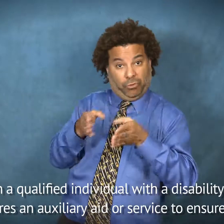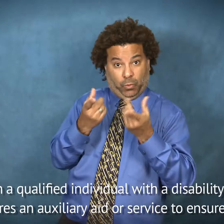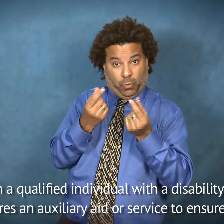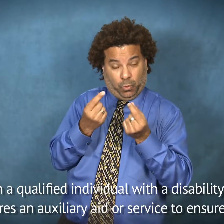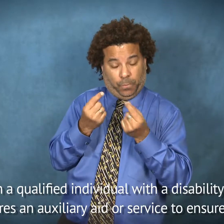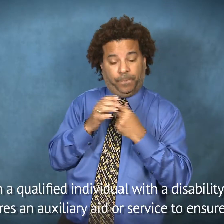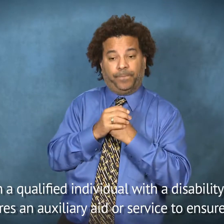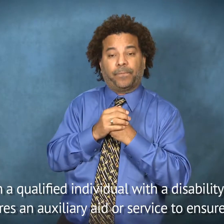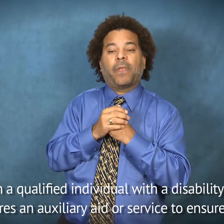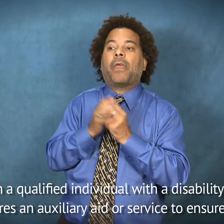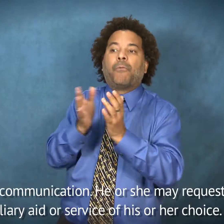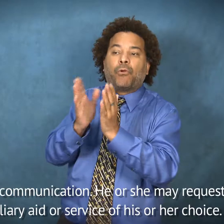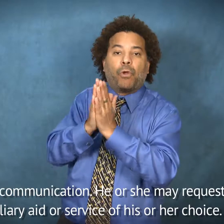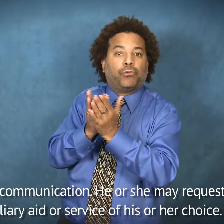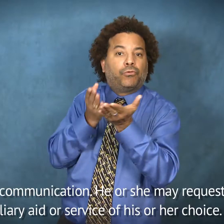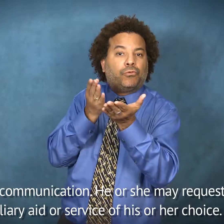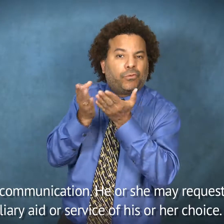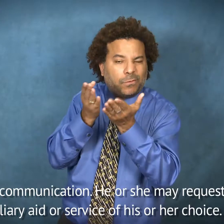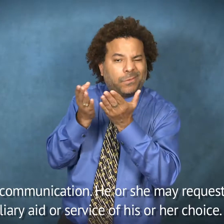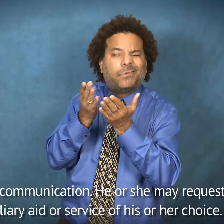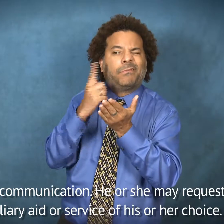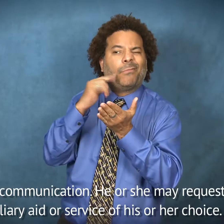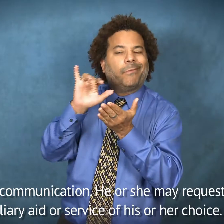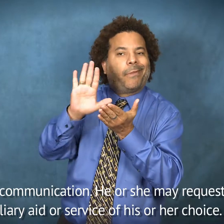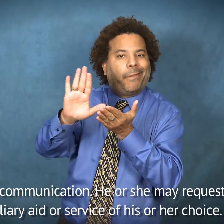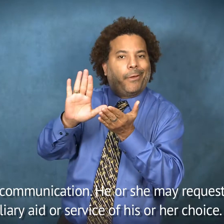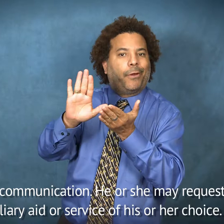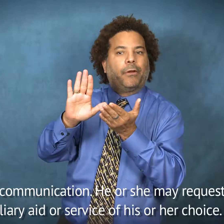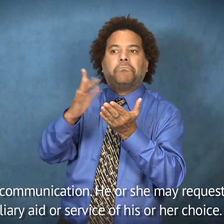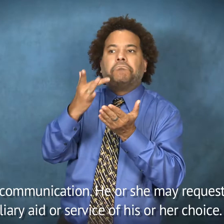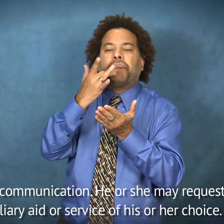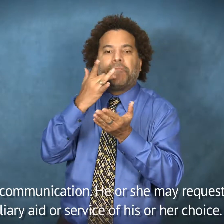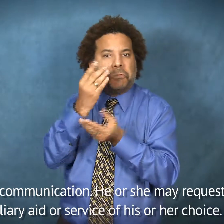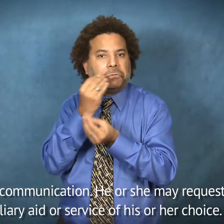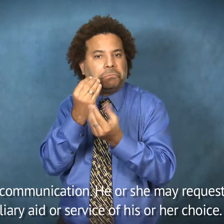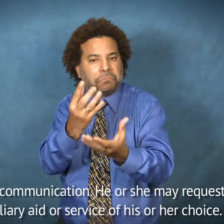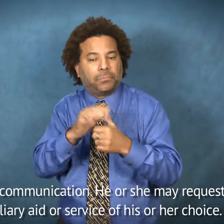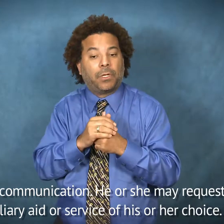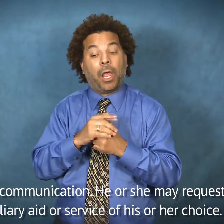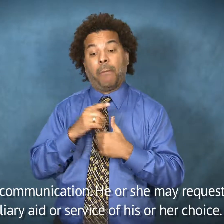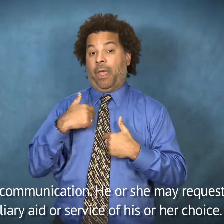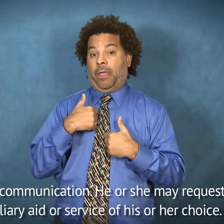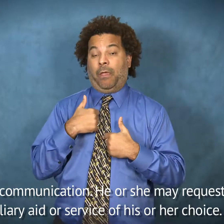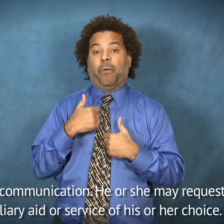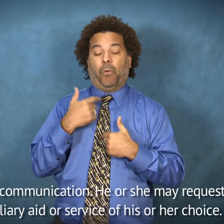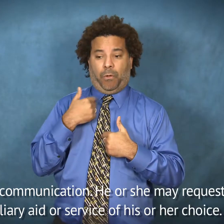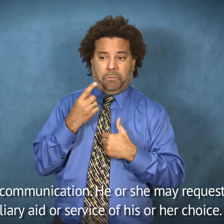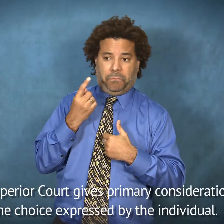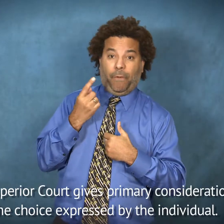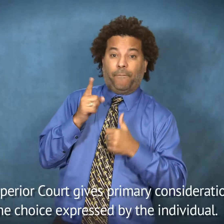communication, he or she may request the auxiliary aid or service of his or her choice. The Superior Court gives primary consideration to